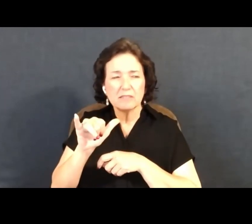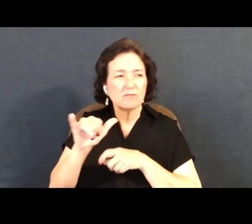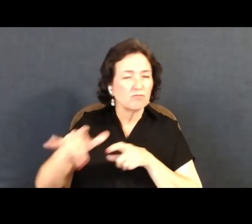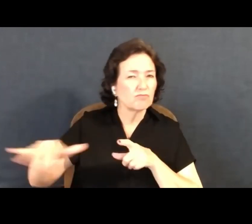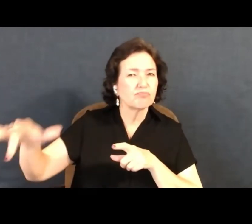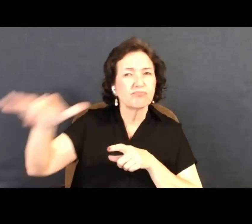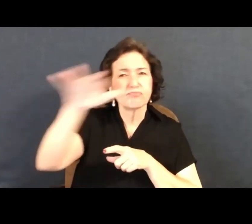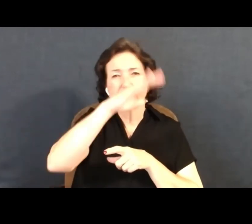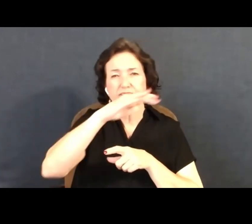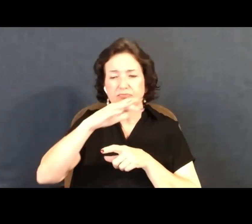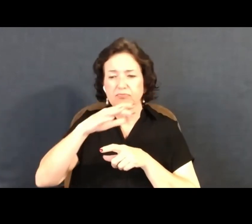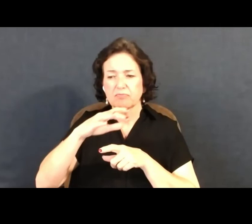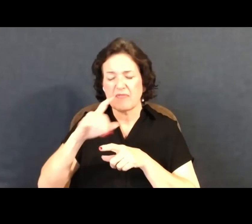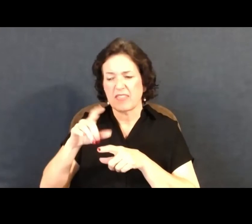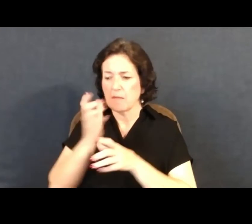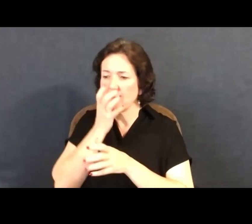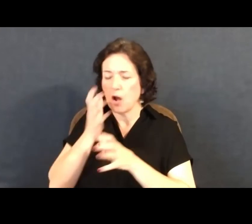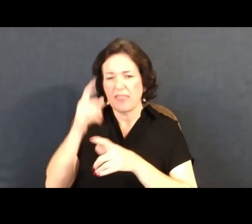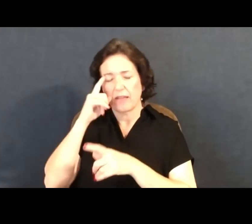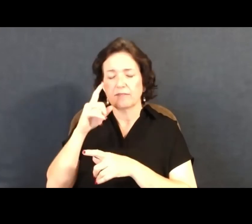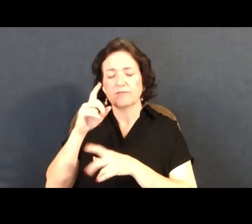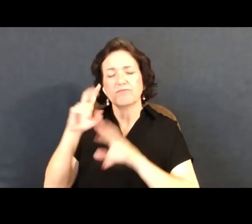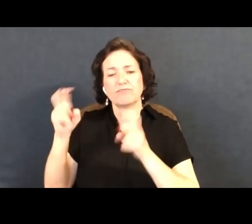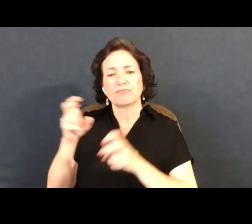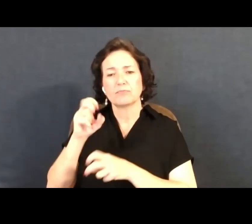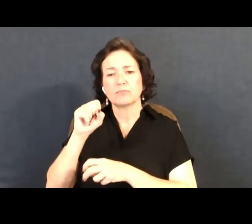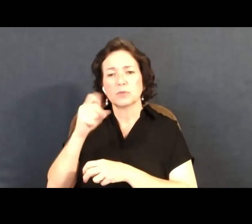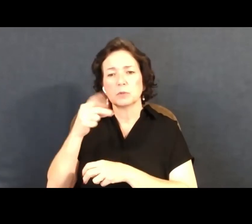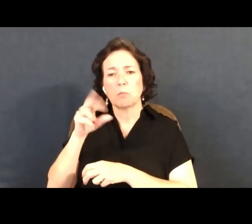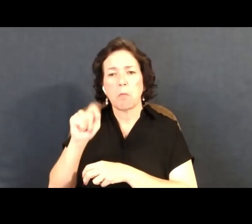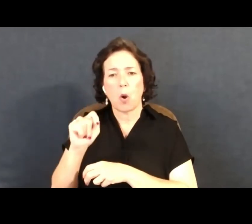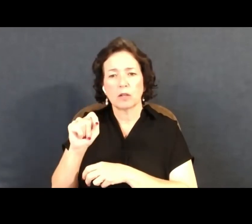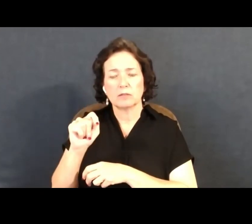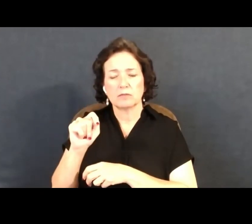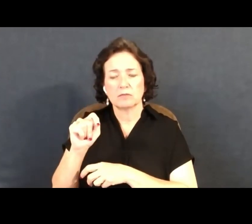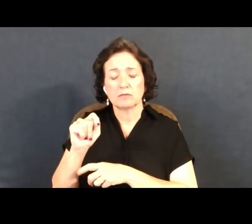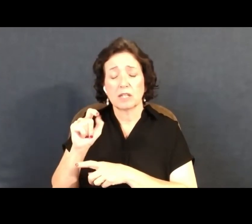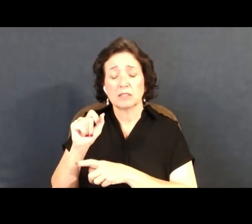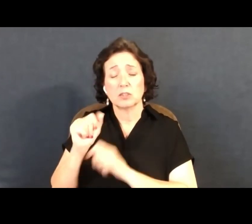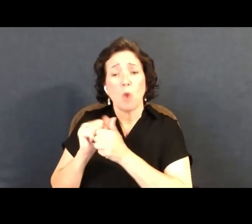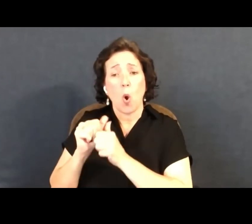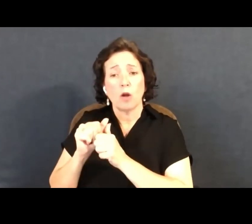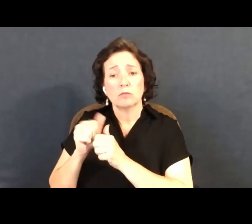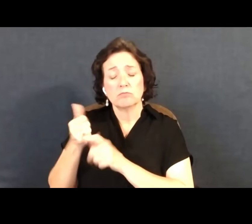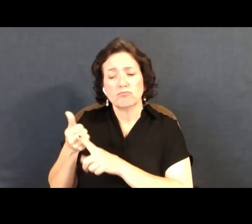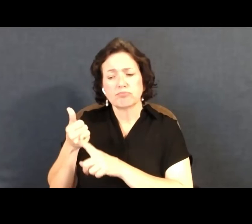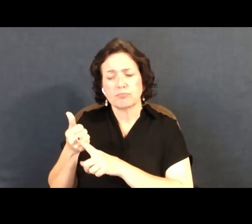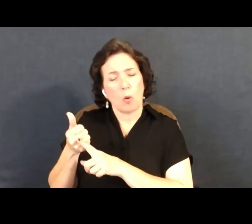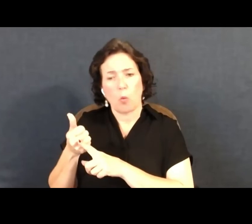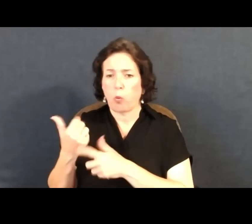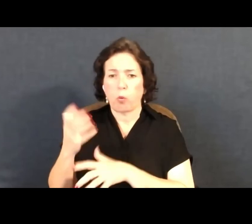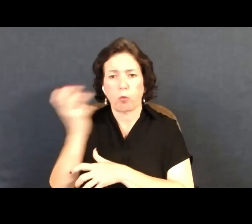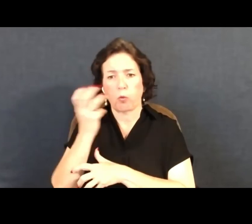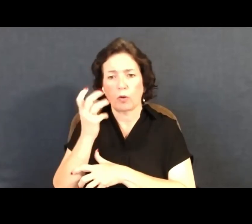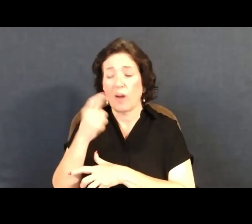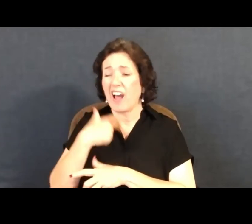of the barnyard, I think of Old Sport. Now, Sport was an incredible dog. For us boys, we could